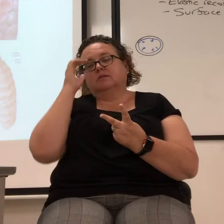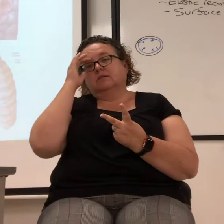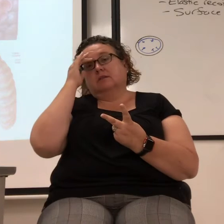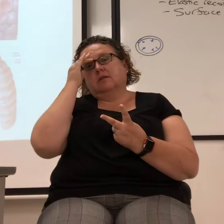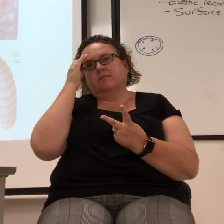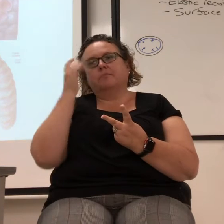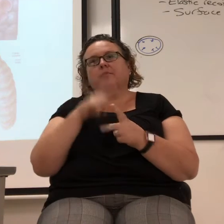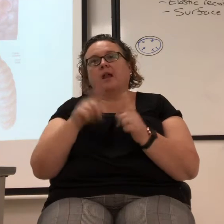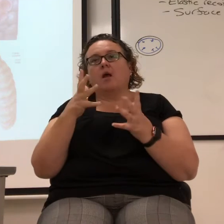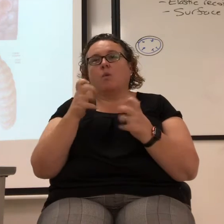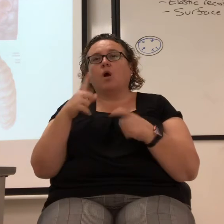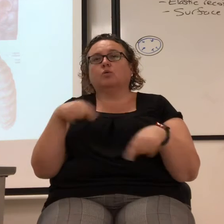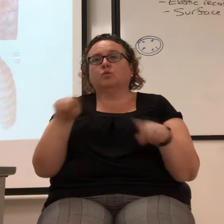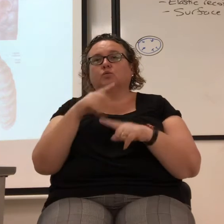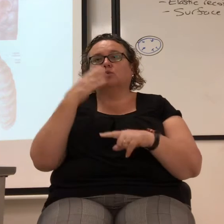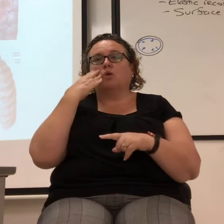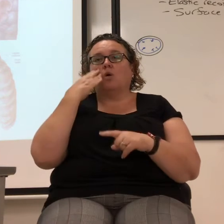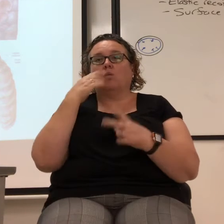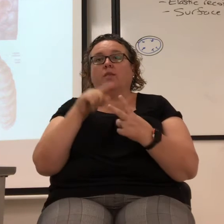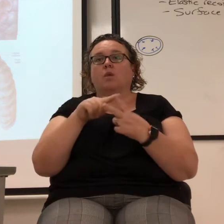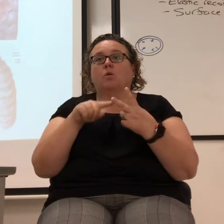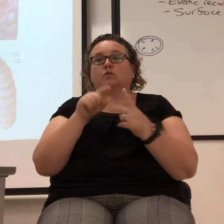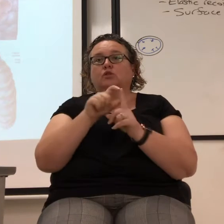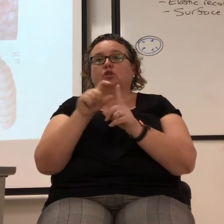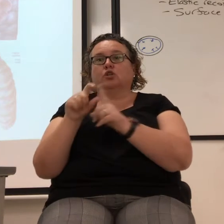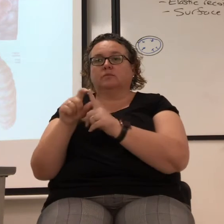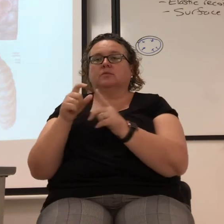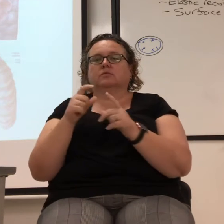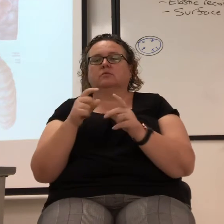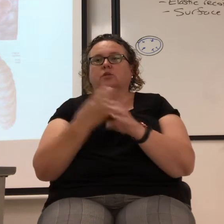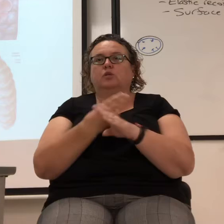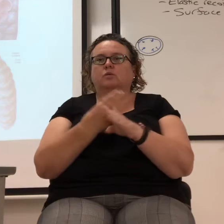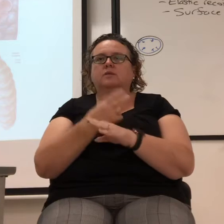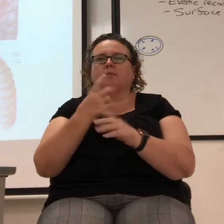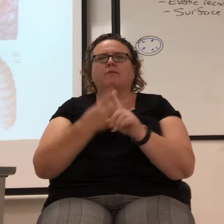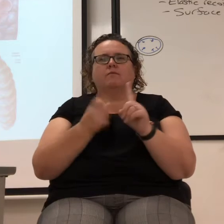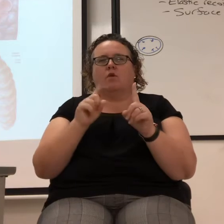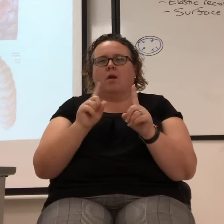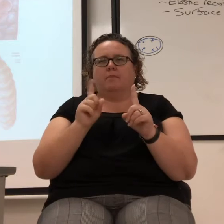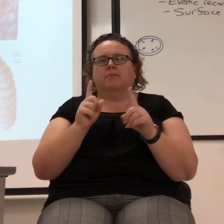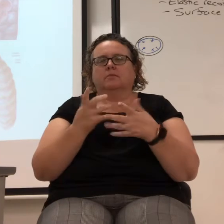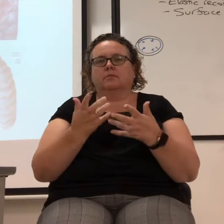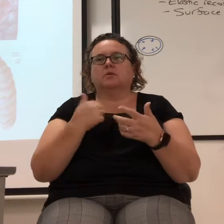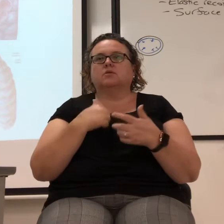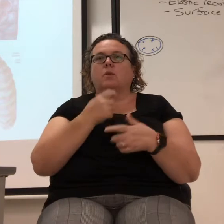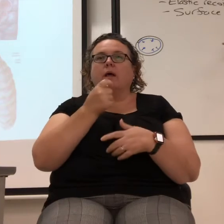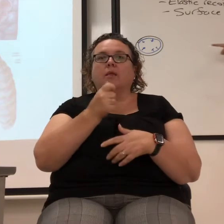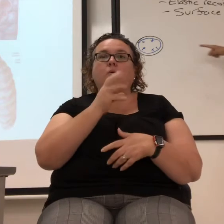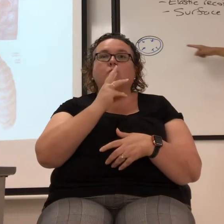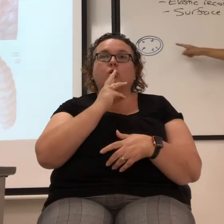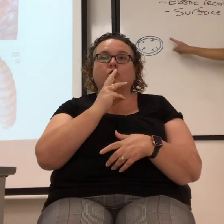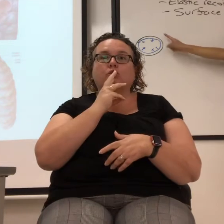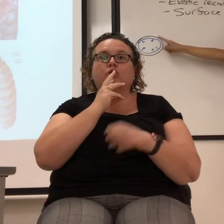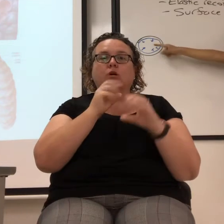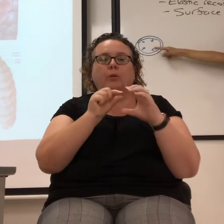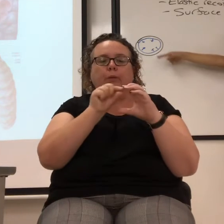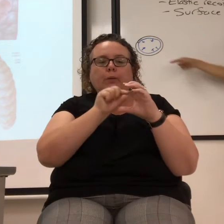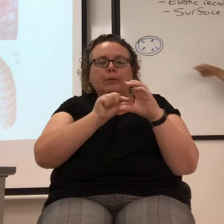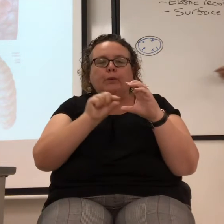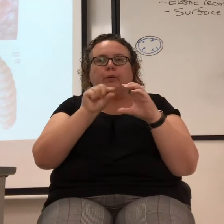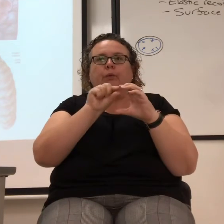I just want you to know when those terms are used what they come from. The elastic tissue and the little water lining